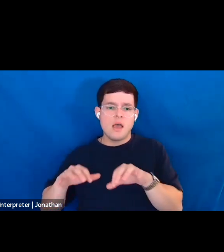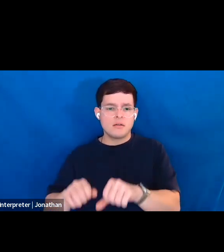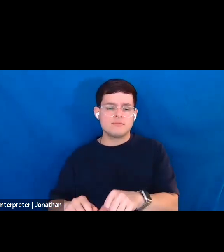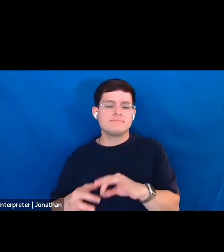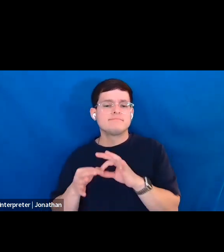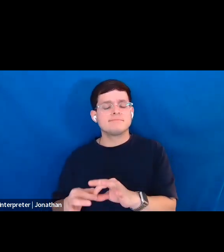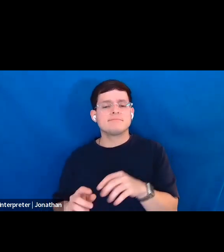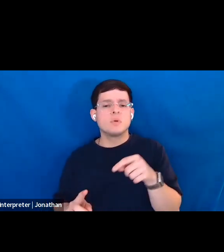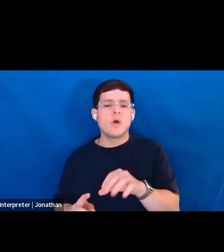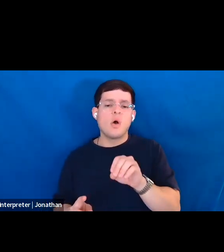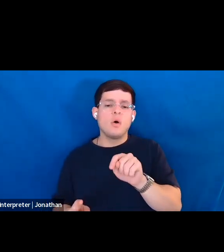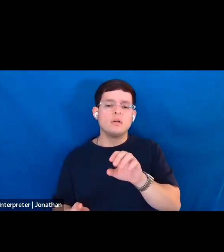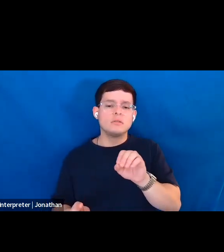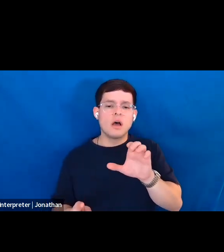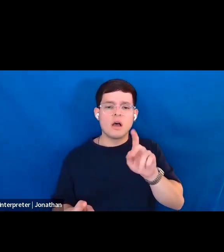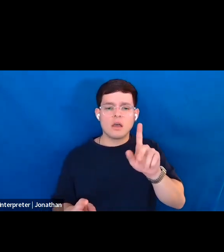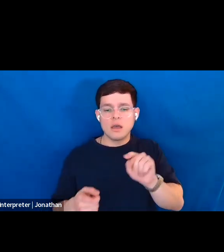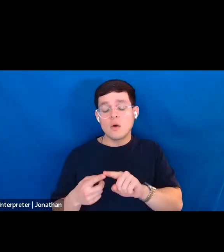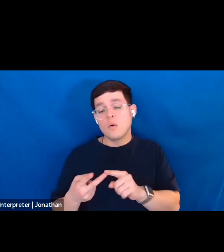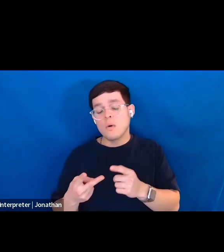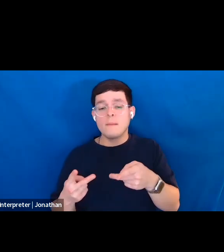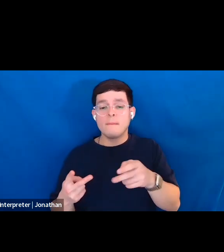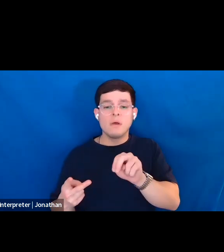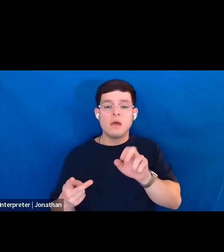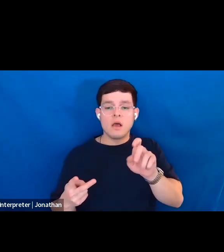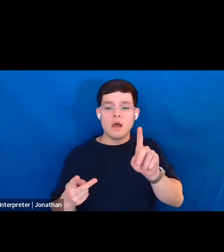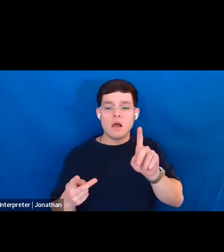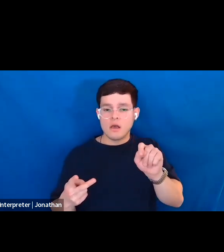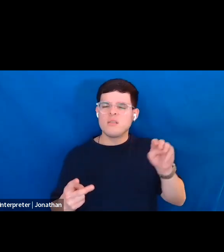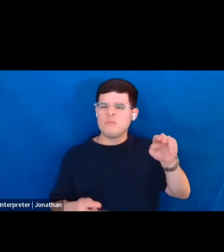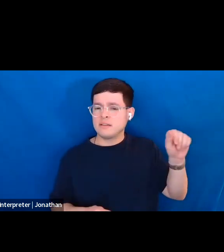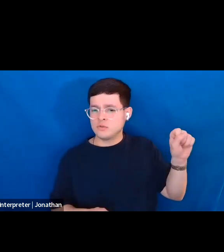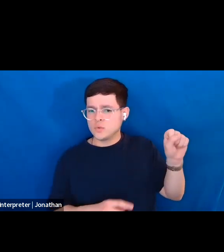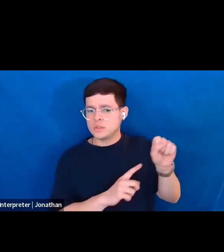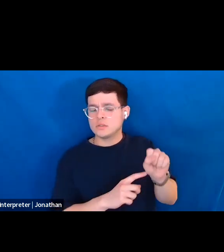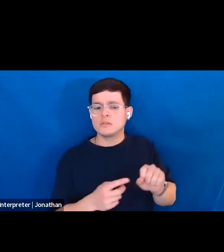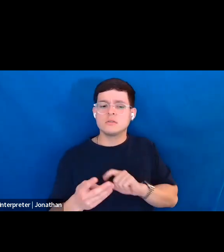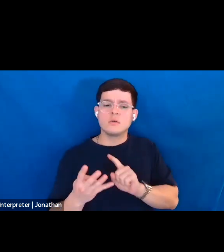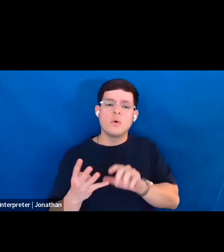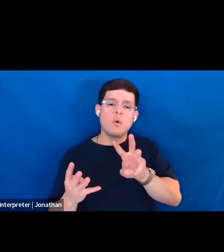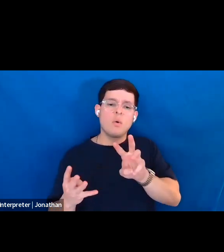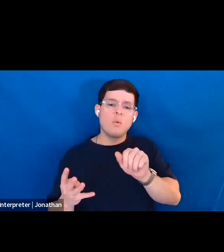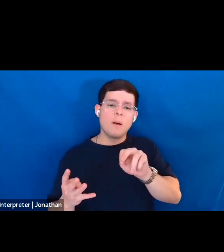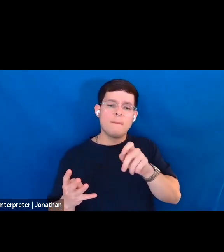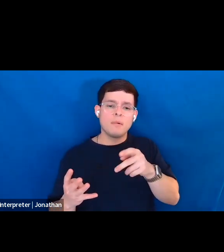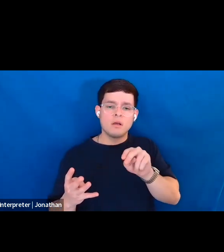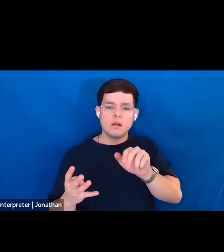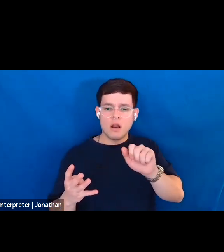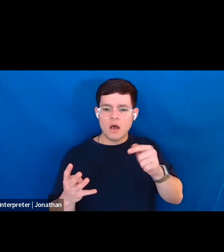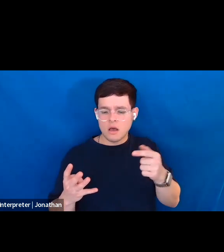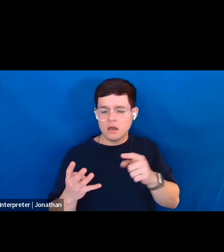the Pawtucket or Pennacook, Massachusetts, Wampanoag, Nipmuc,